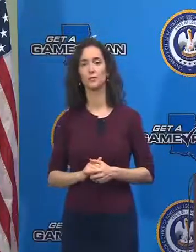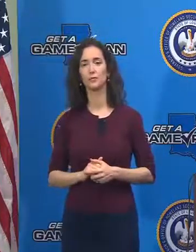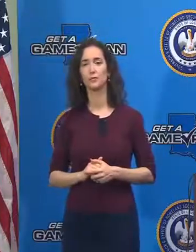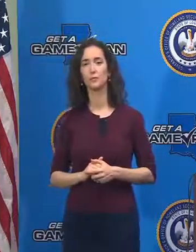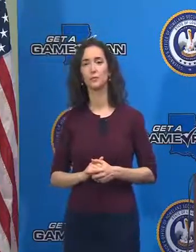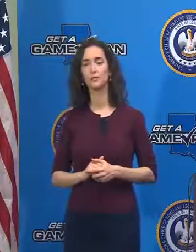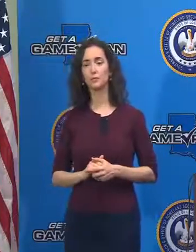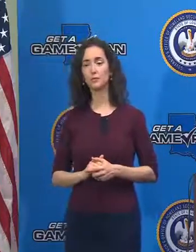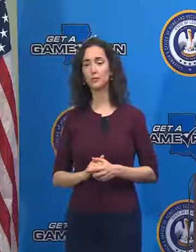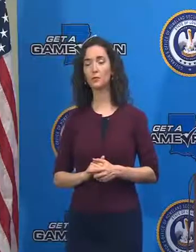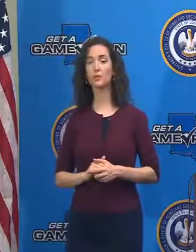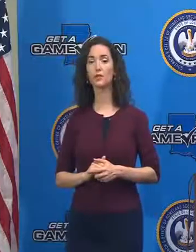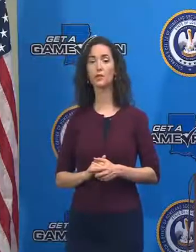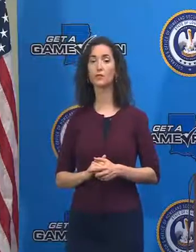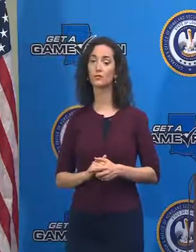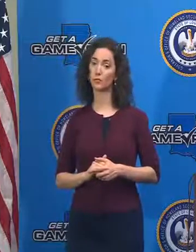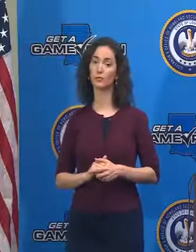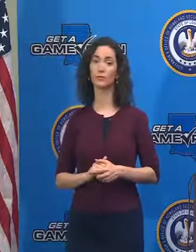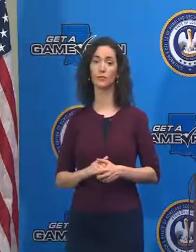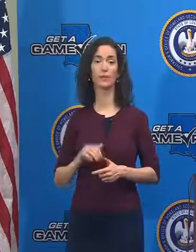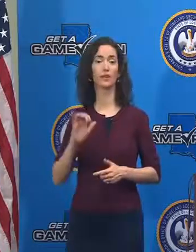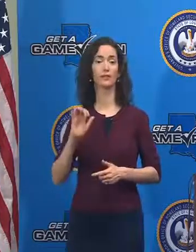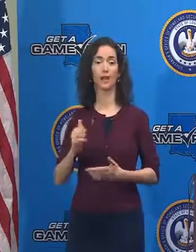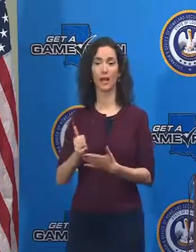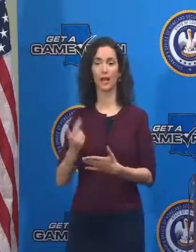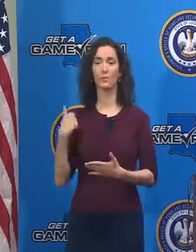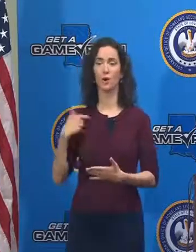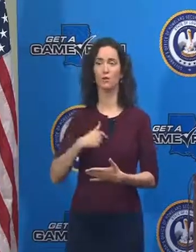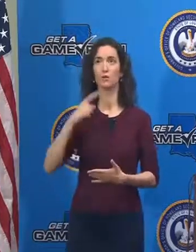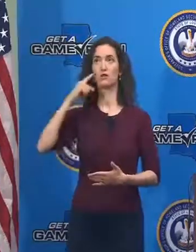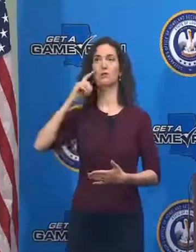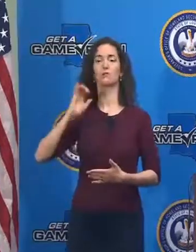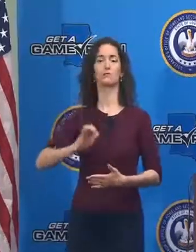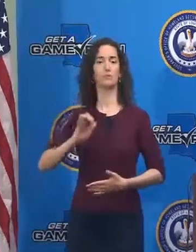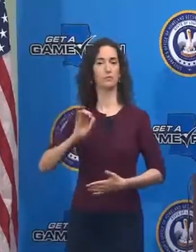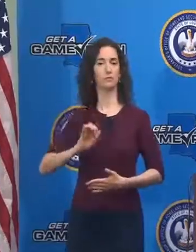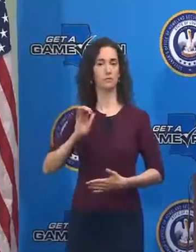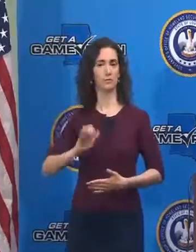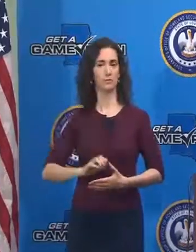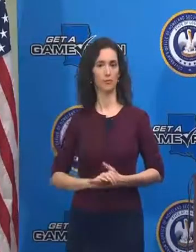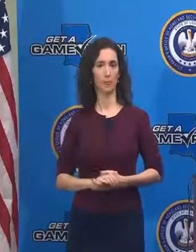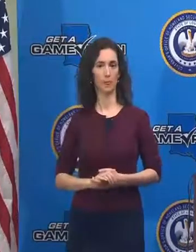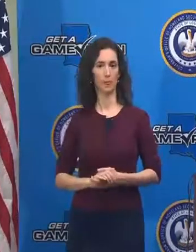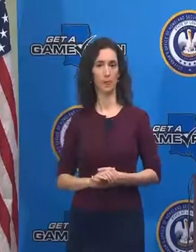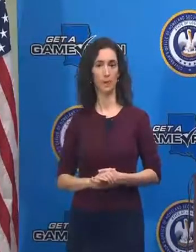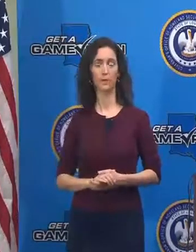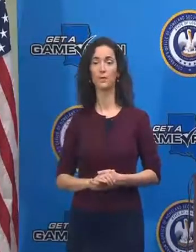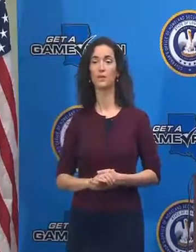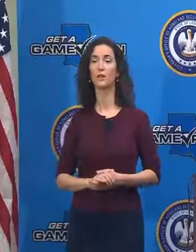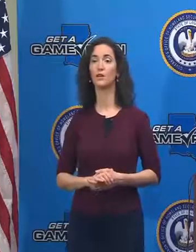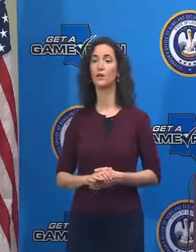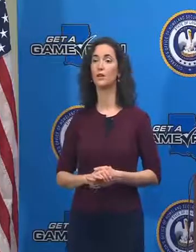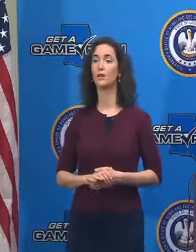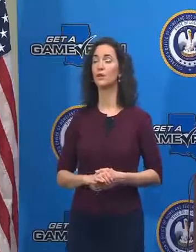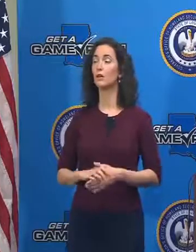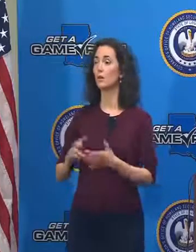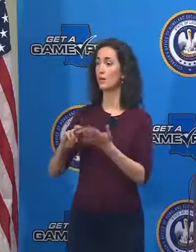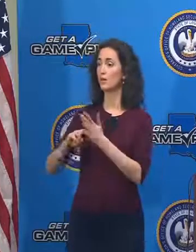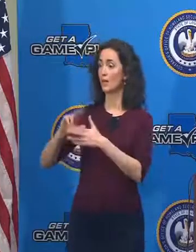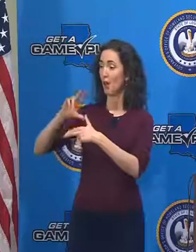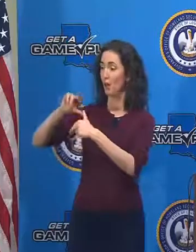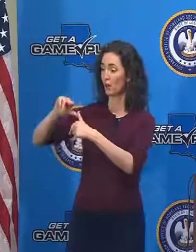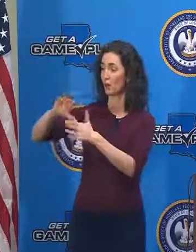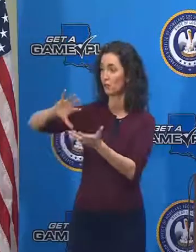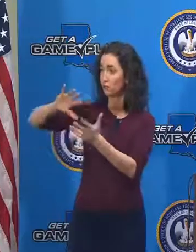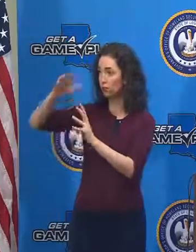So I think this is a huge reality check for all of us. We cannot just be simply focused on our response to and recovery